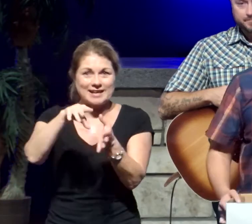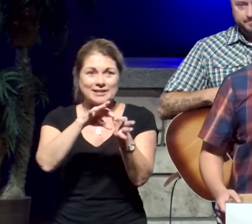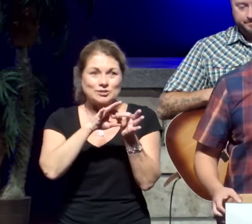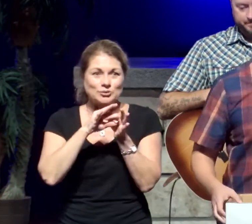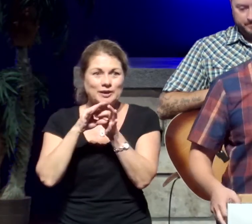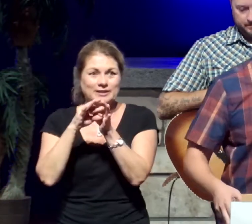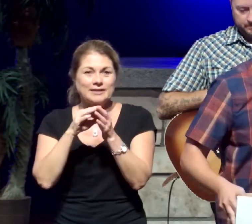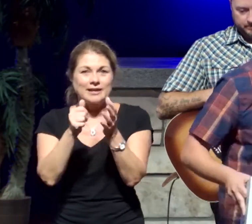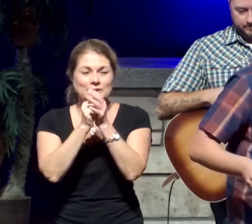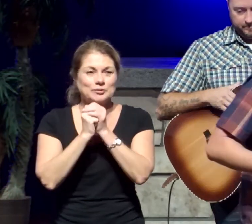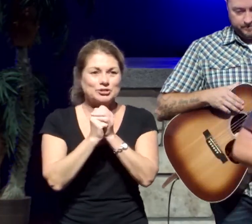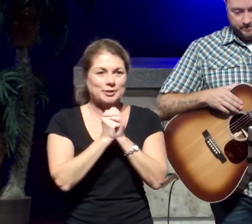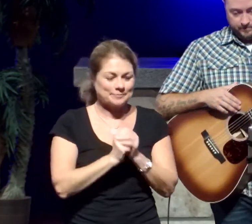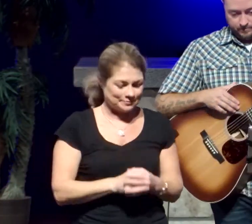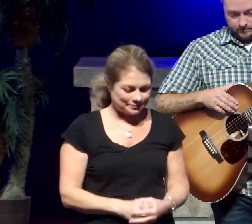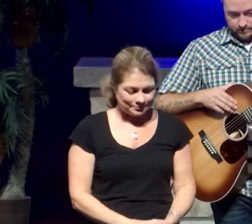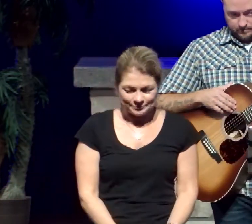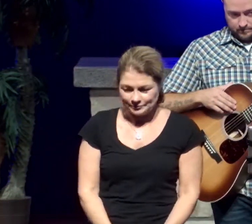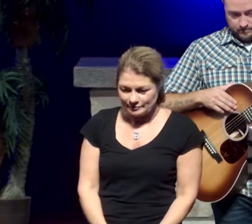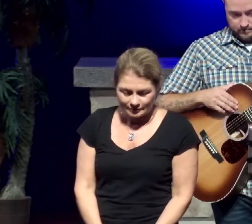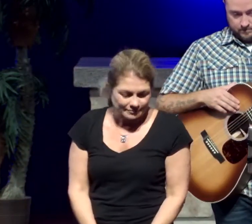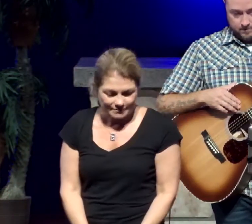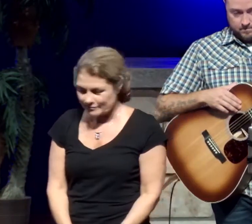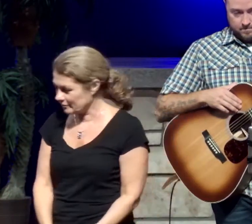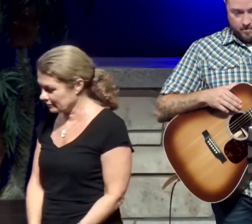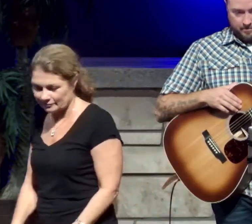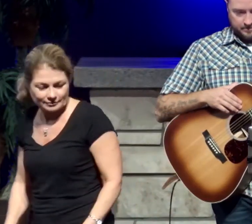together in worship.